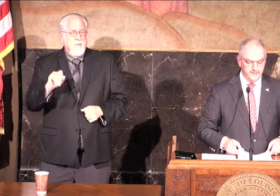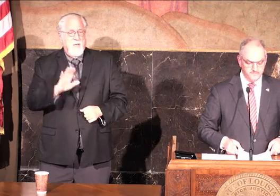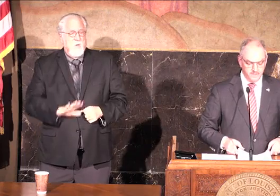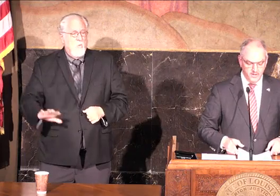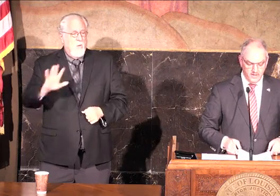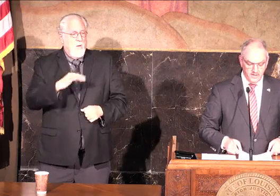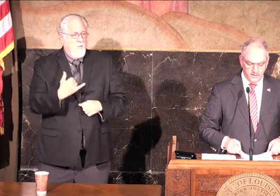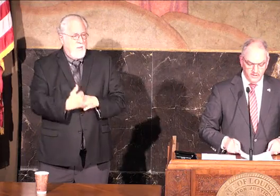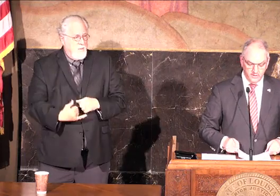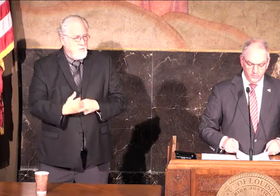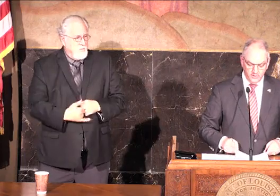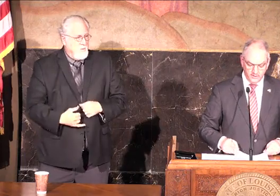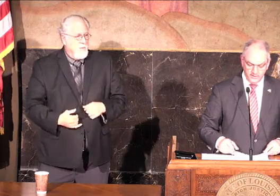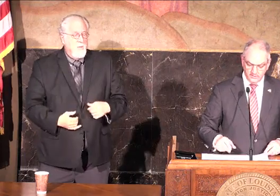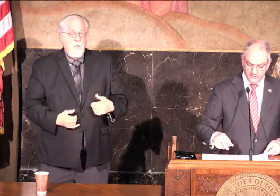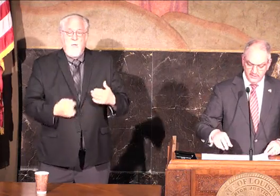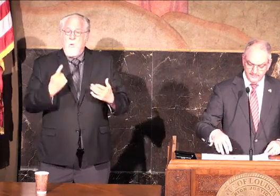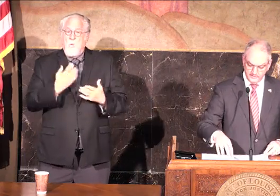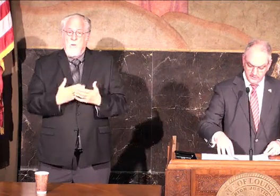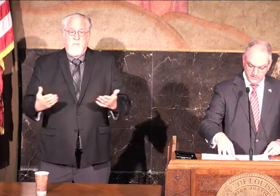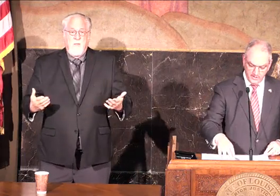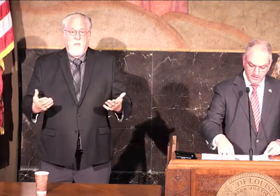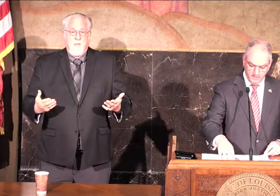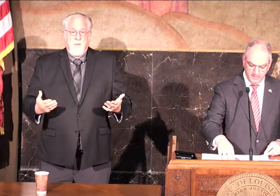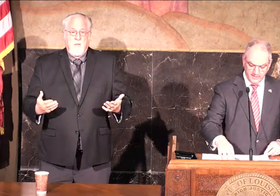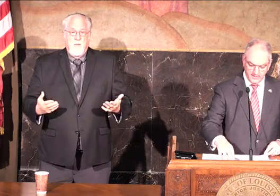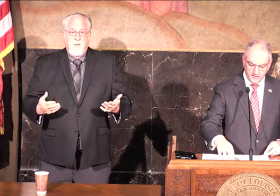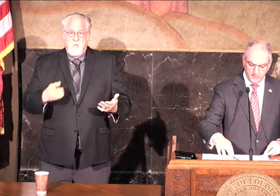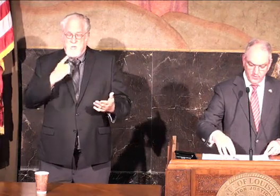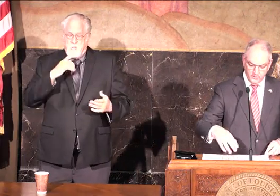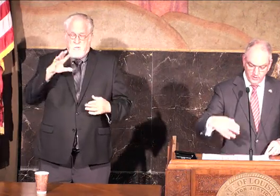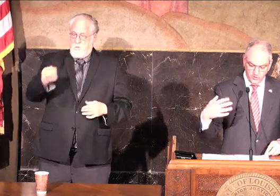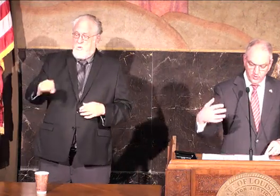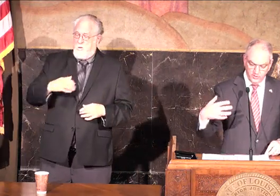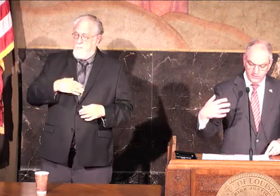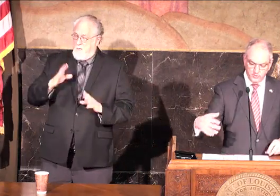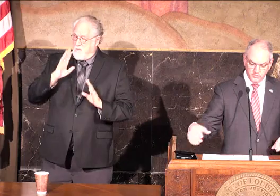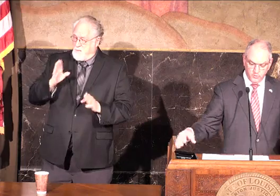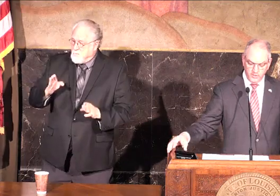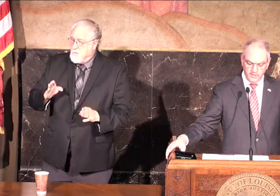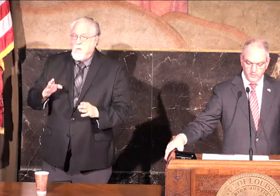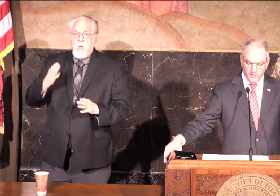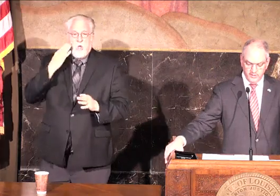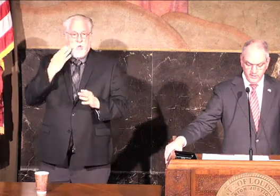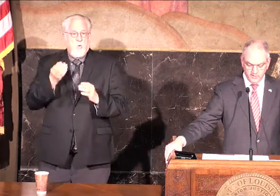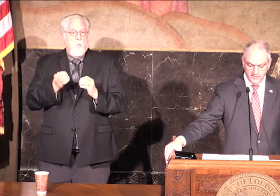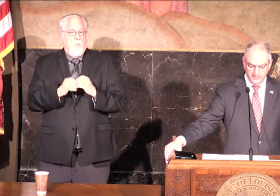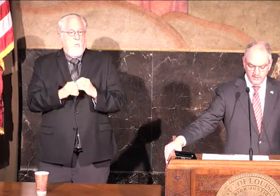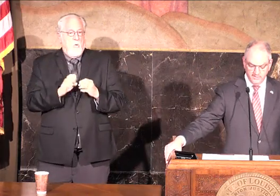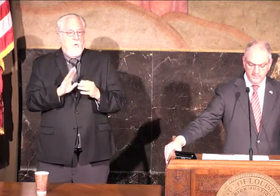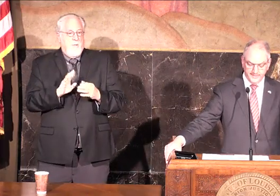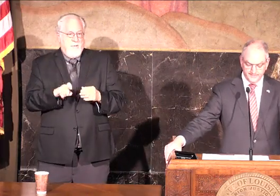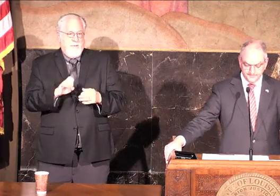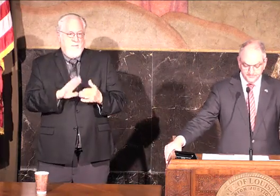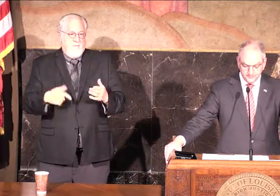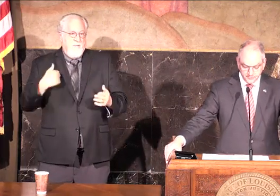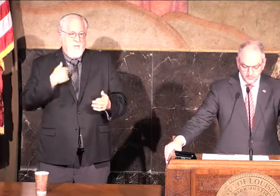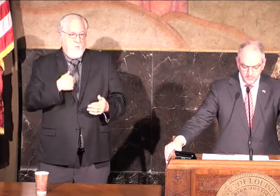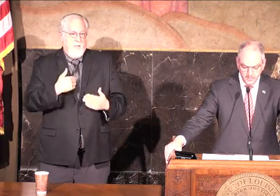country. You know, one of the things that certainly caught my attention, and we knew that there was more need than we could initially